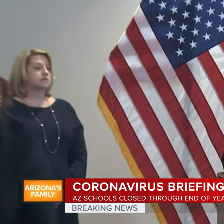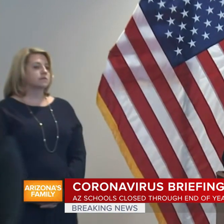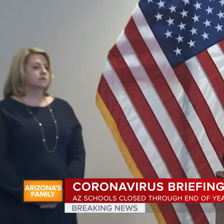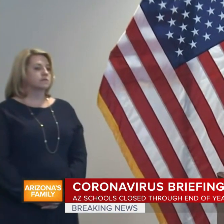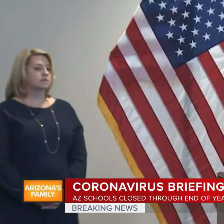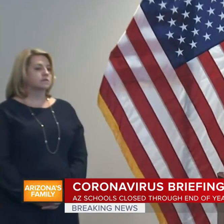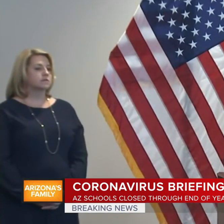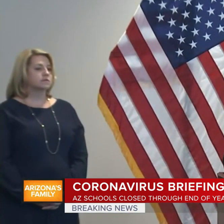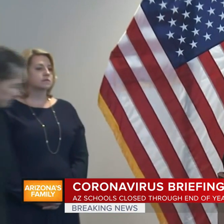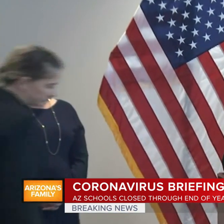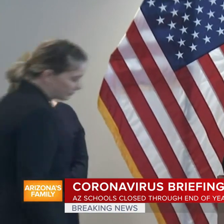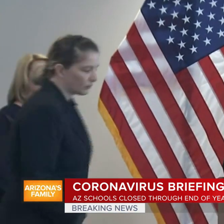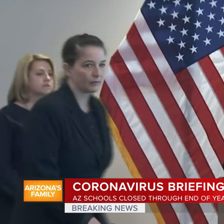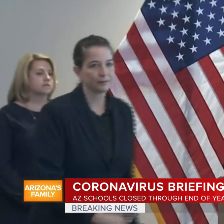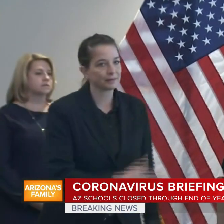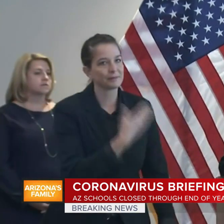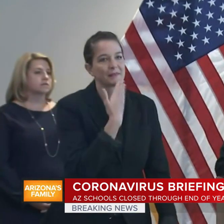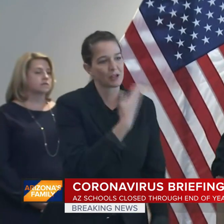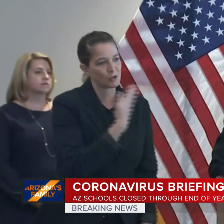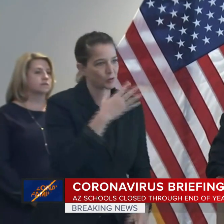Thank you very much, Superintendent.